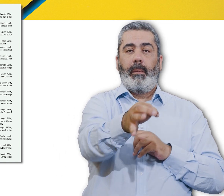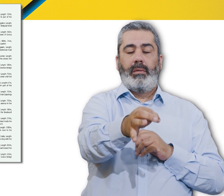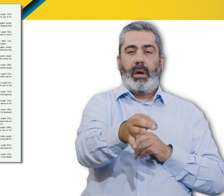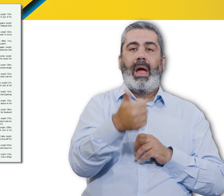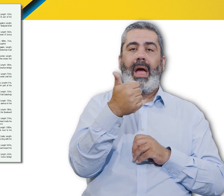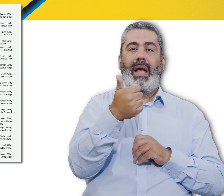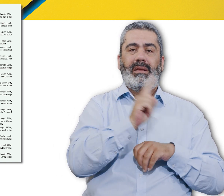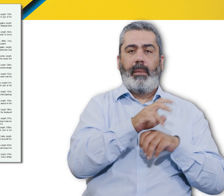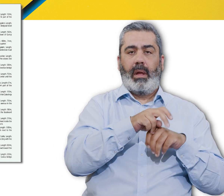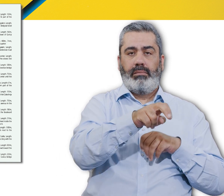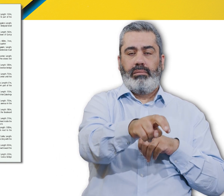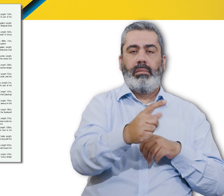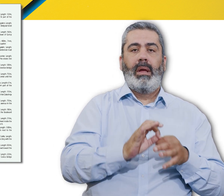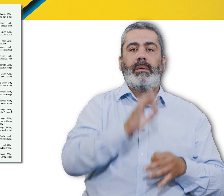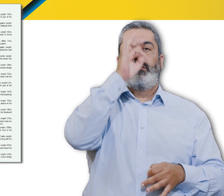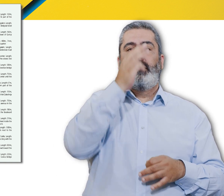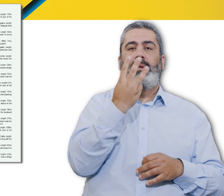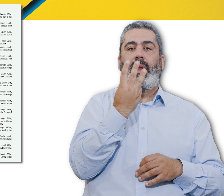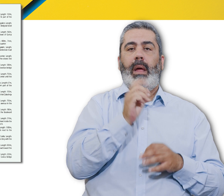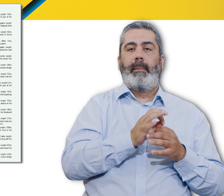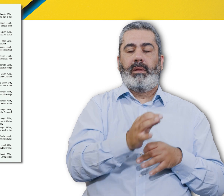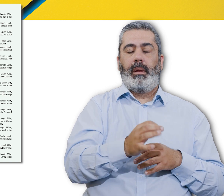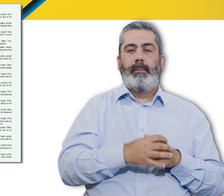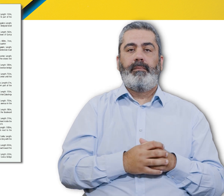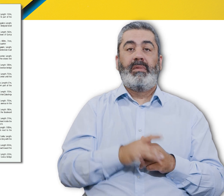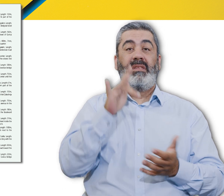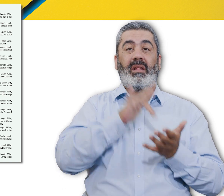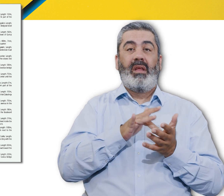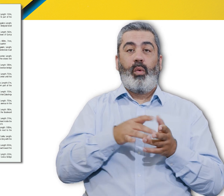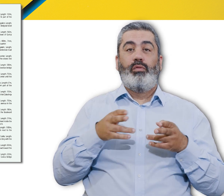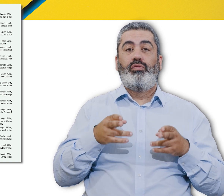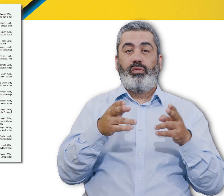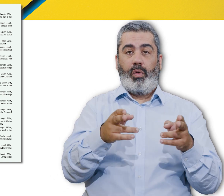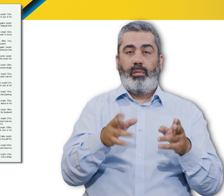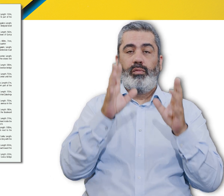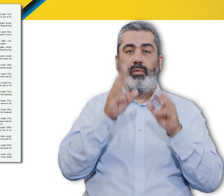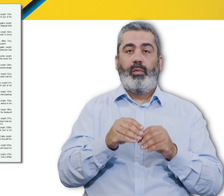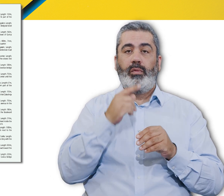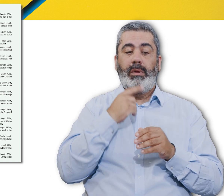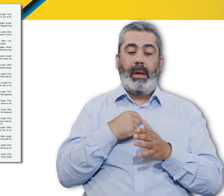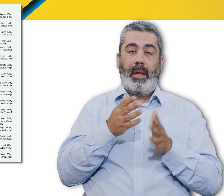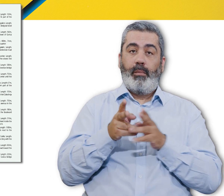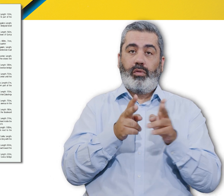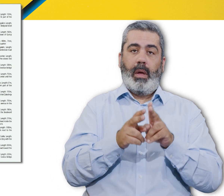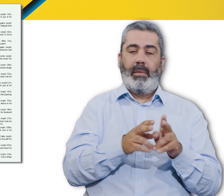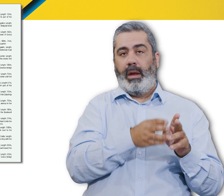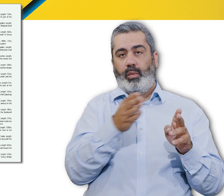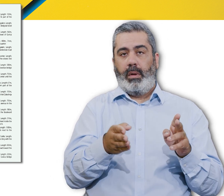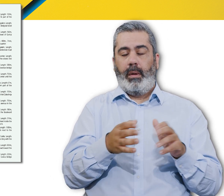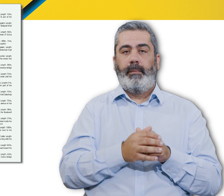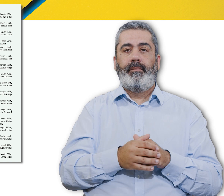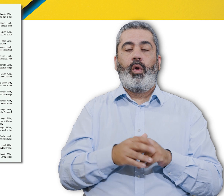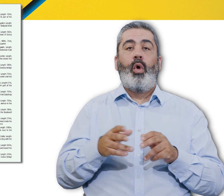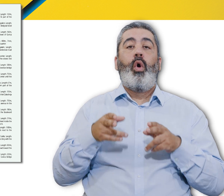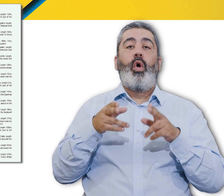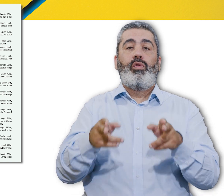159, area, Gorica, length, 81 m, 2 min, elevation, 18 m. Leading to Nicola